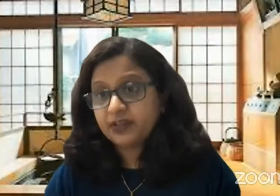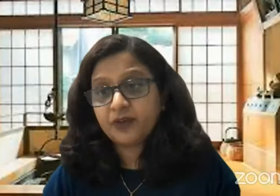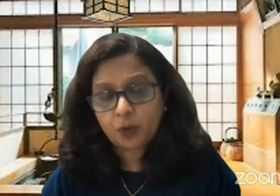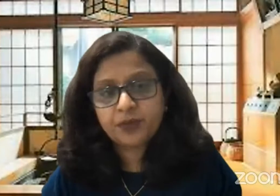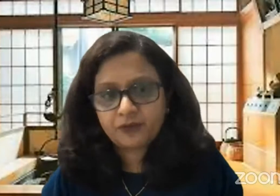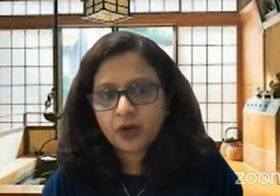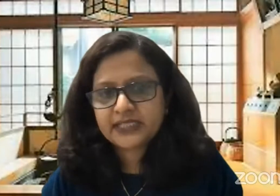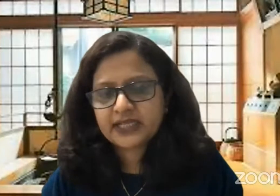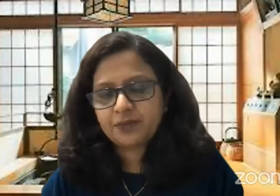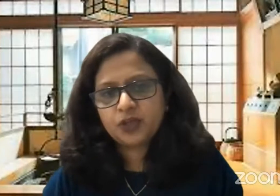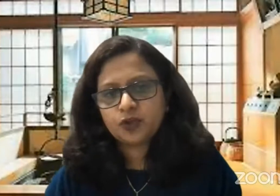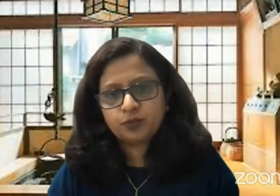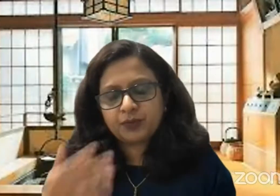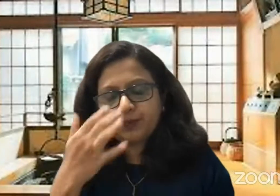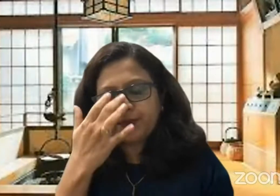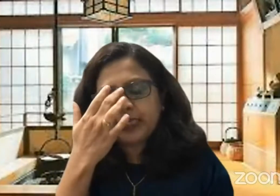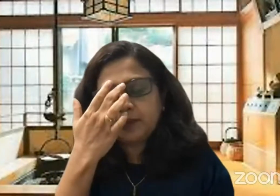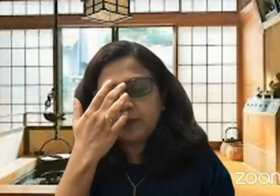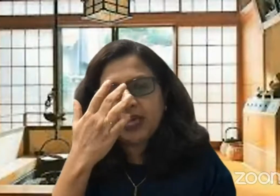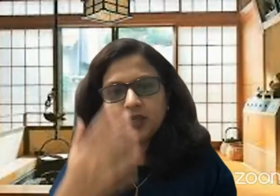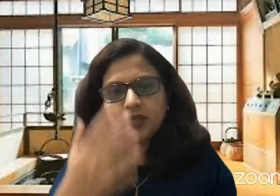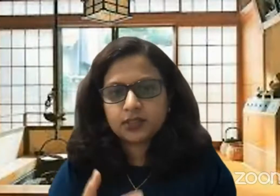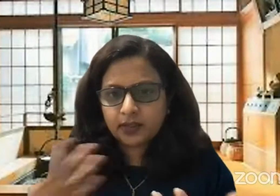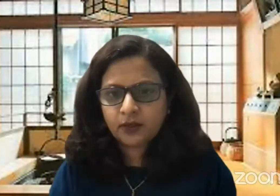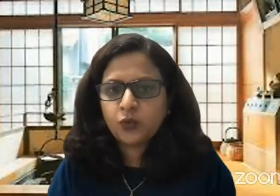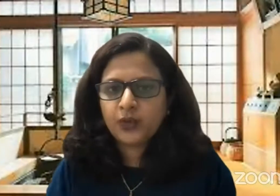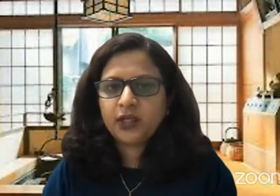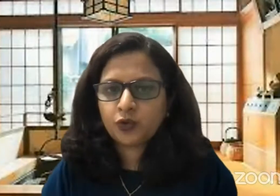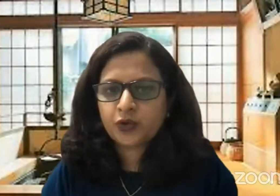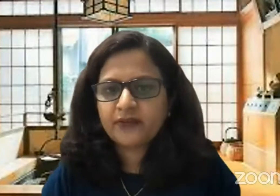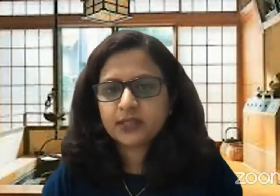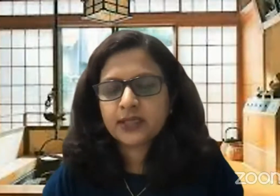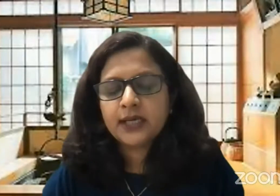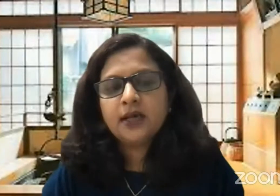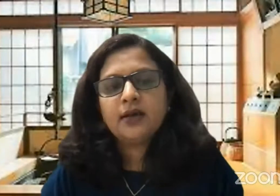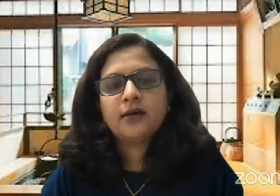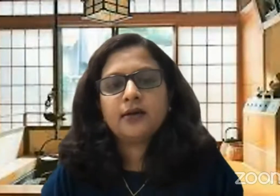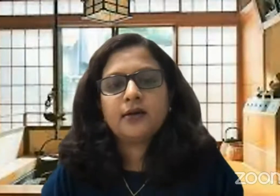we've adopted from SAP, breaking barriers, including neurodiverse